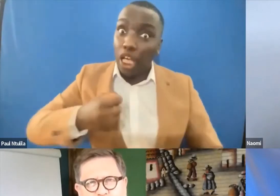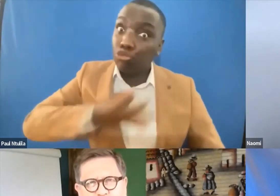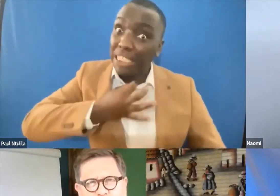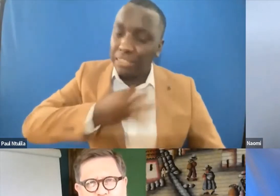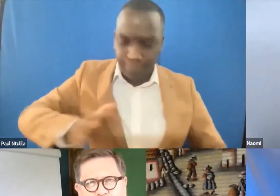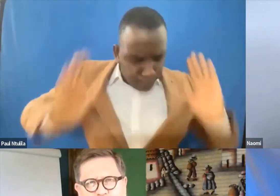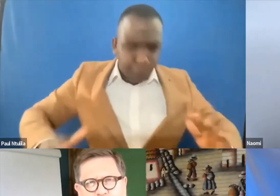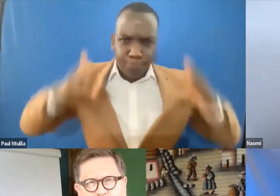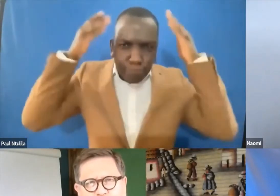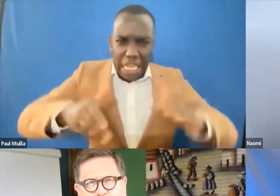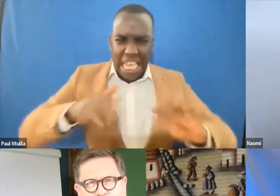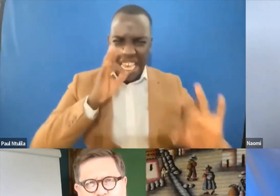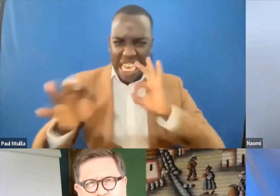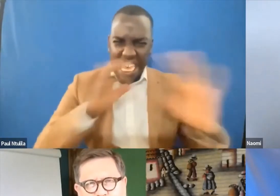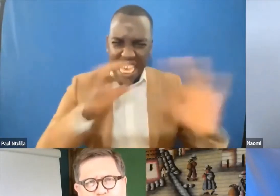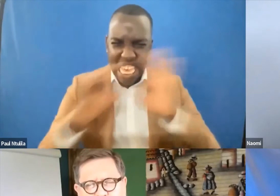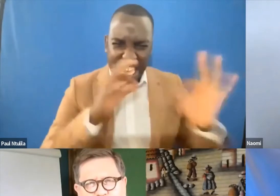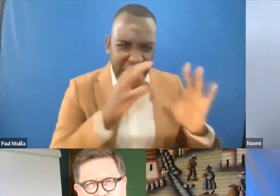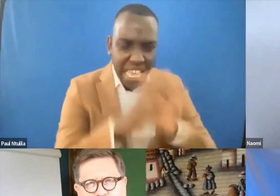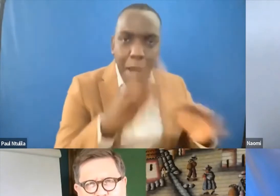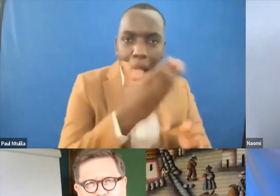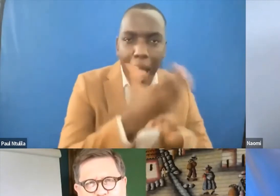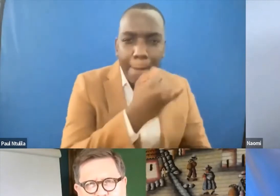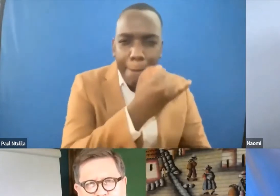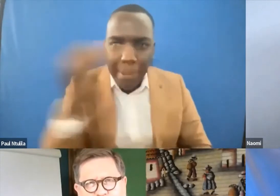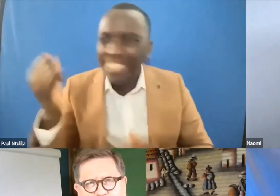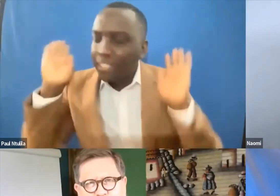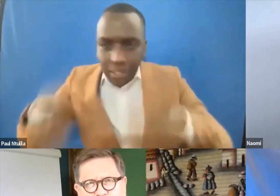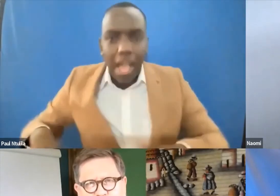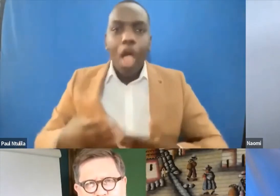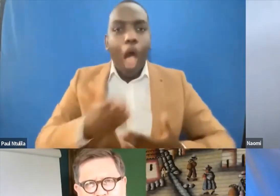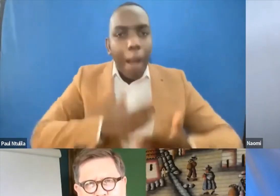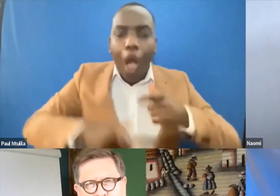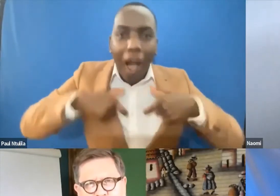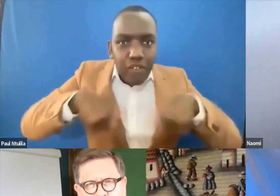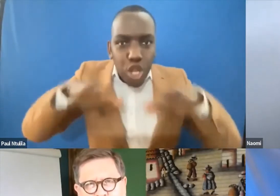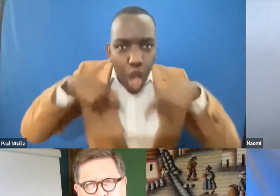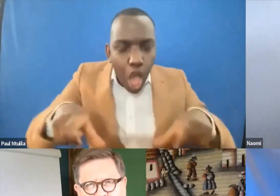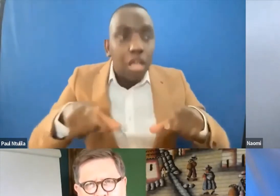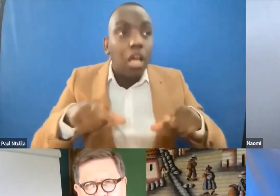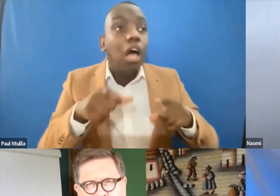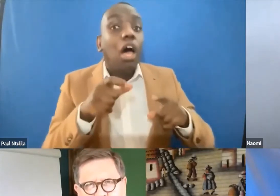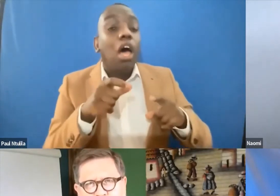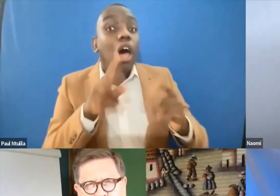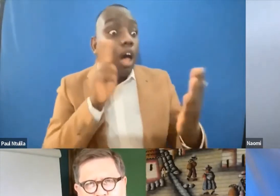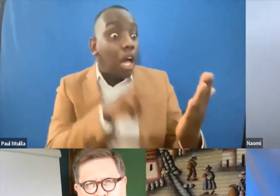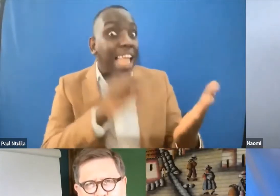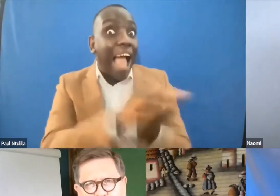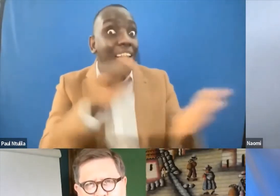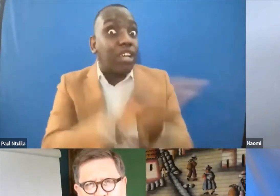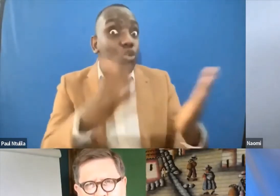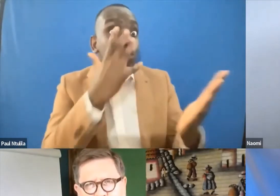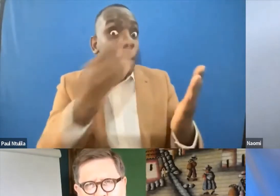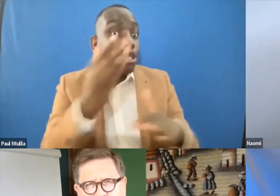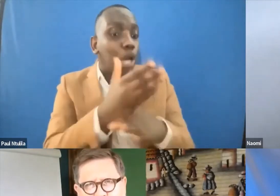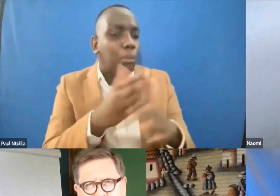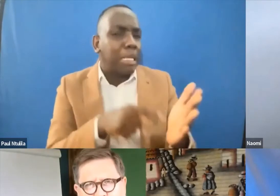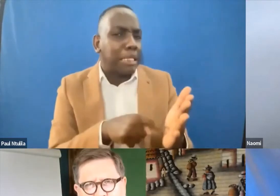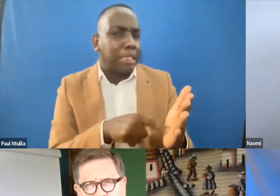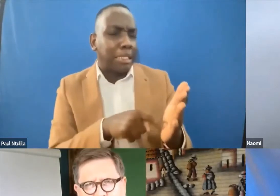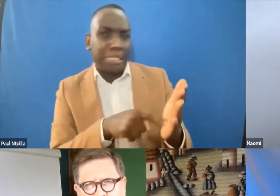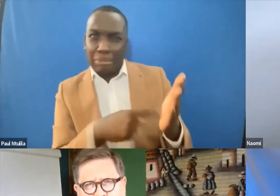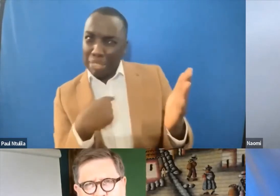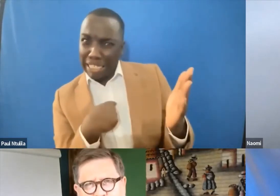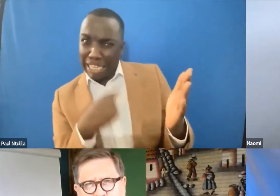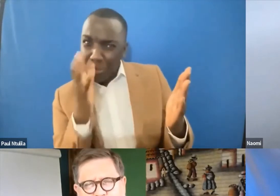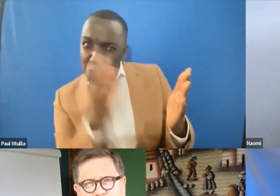And it was a huge decision. It was a huge risk to apply for this new sort of, I was applying for jobs 9 to 5. That became my job to do.